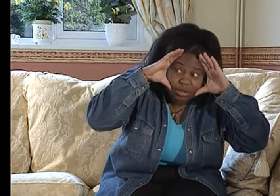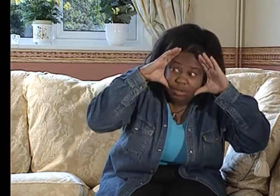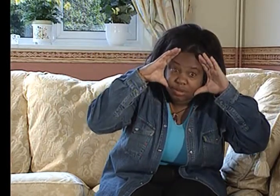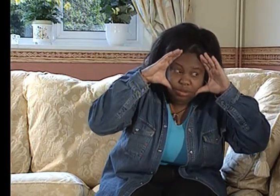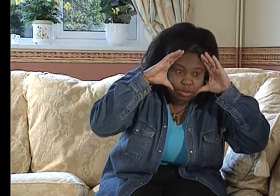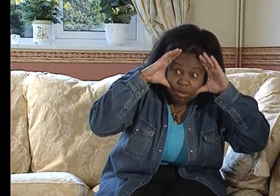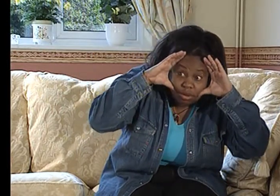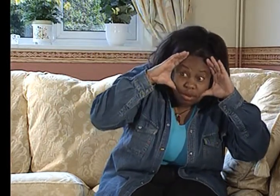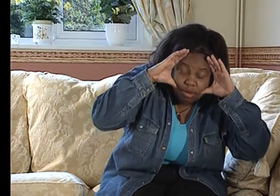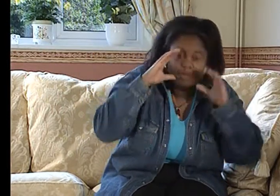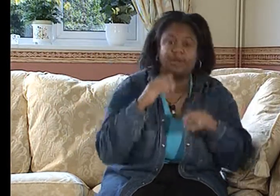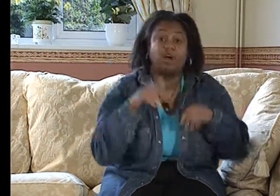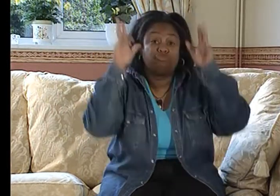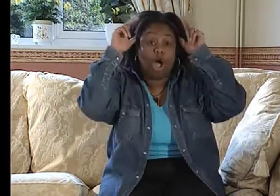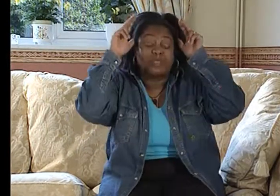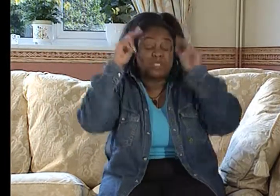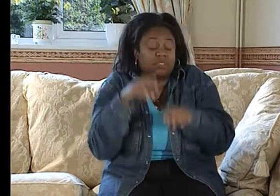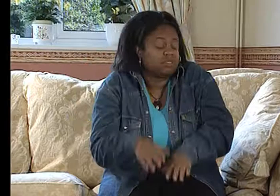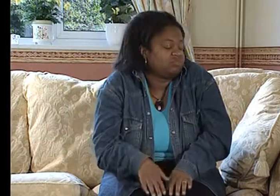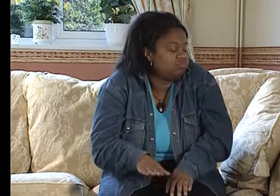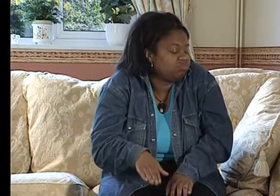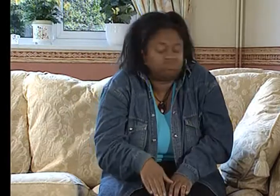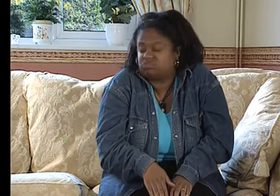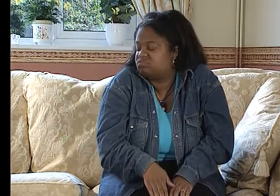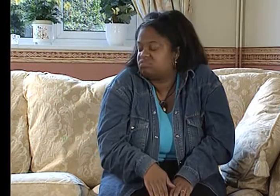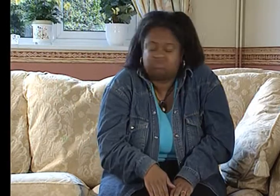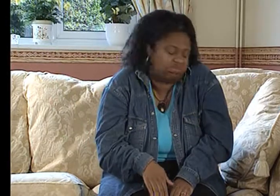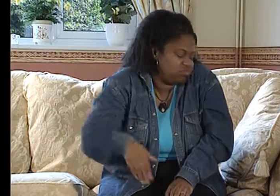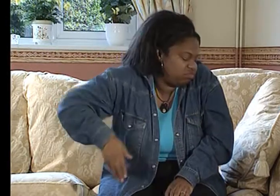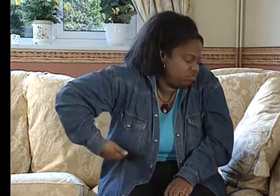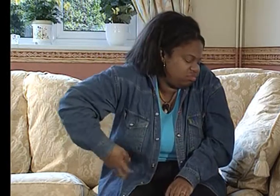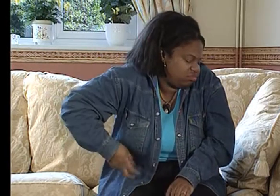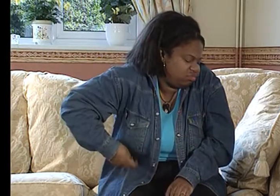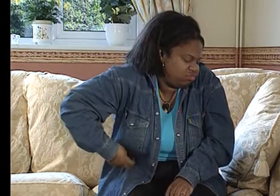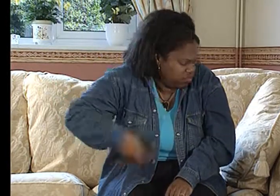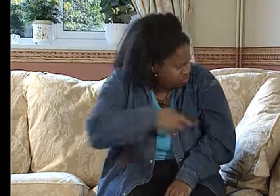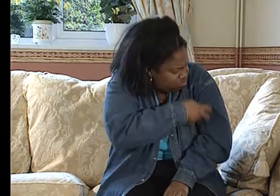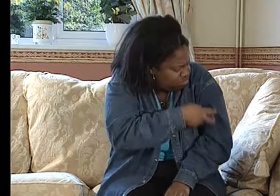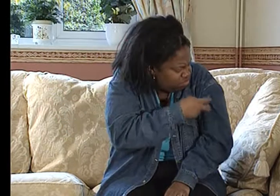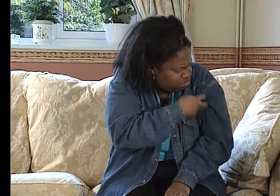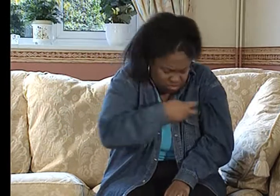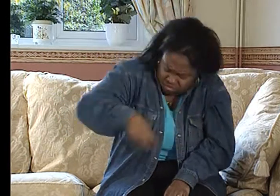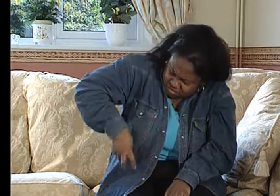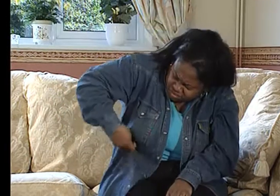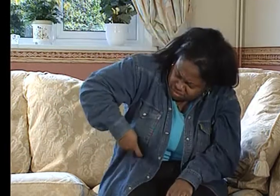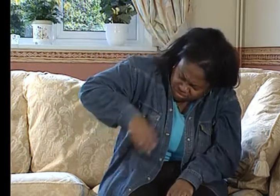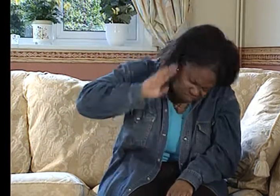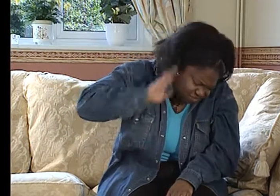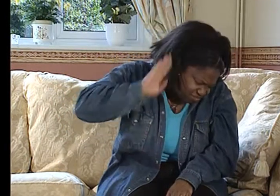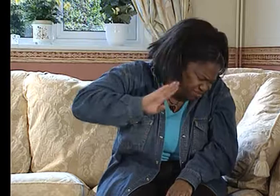Ella peered through the hole in the fence. In the field, the rabbit sat and scratched. But then, from